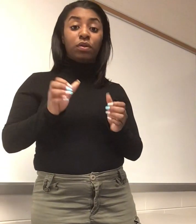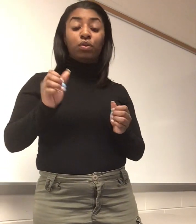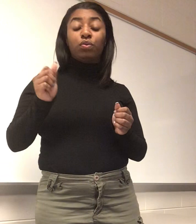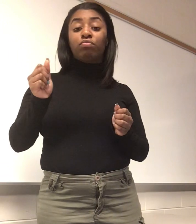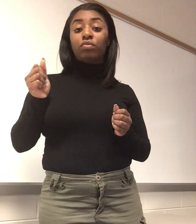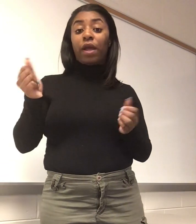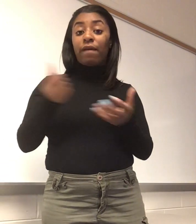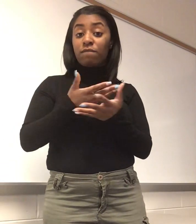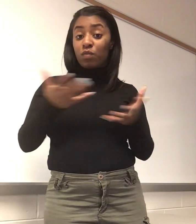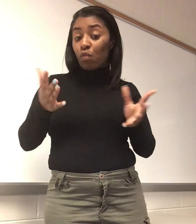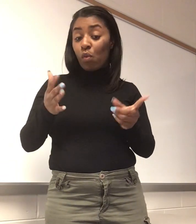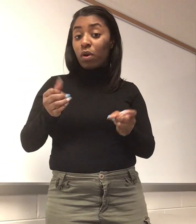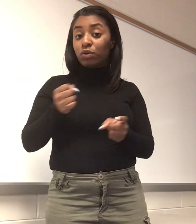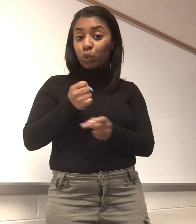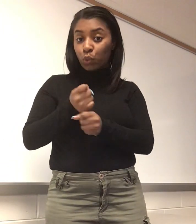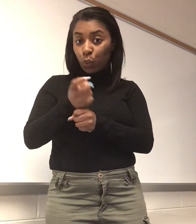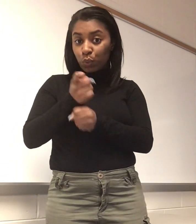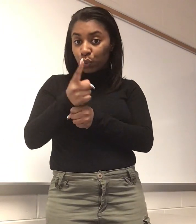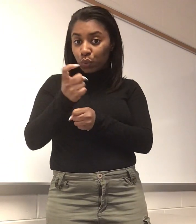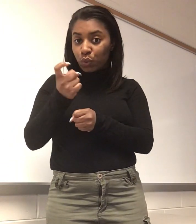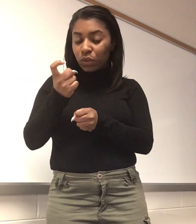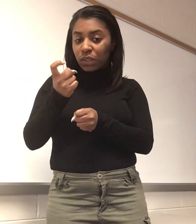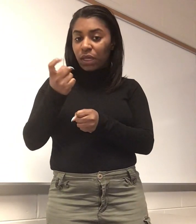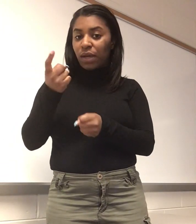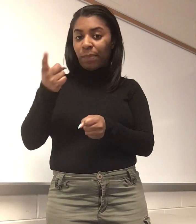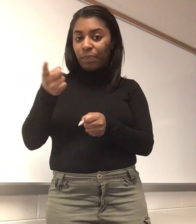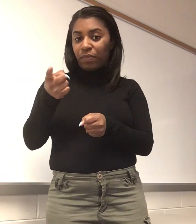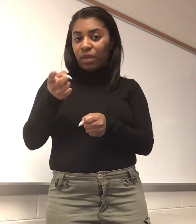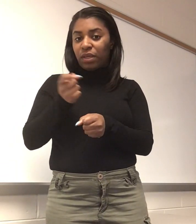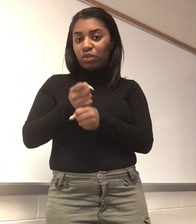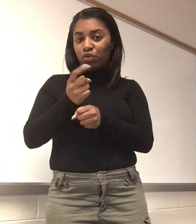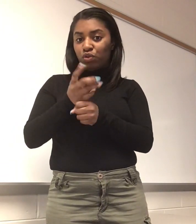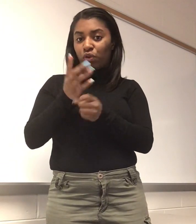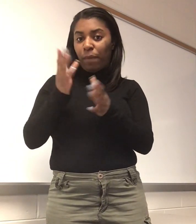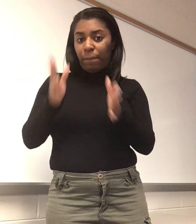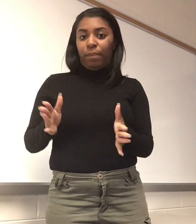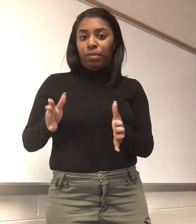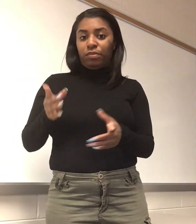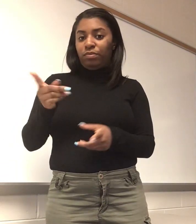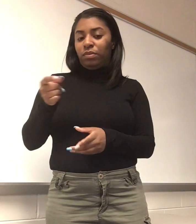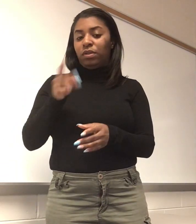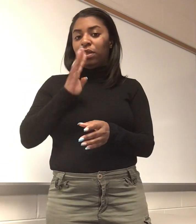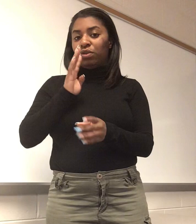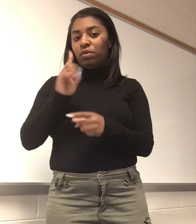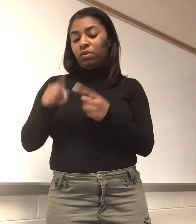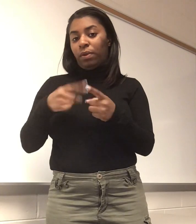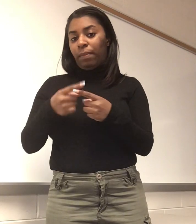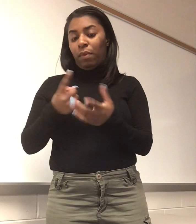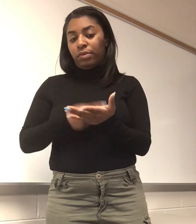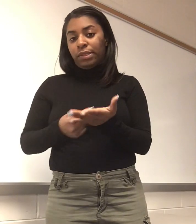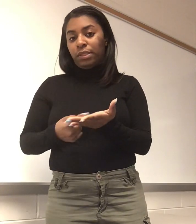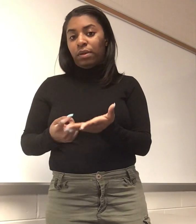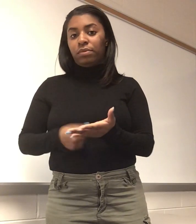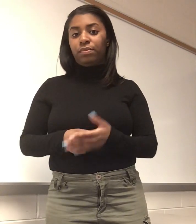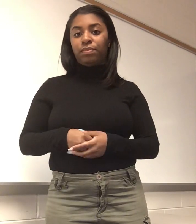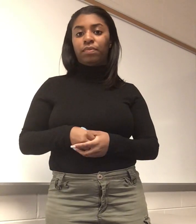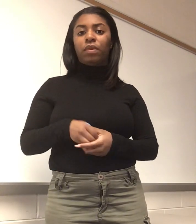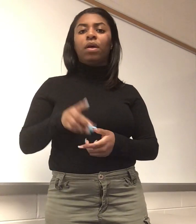jokes. Yeah, he's kind of a perennial loser. Yeah, I can see where you're going with that. I wonder, does he have a lucky streak or a moment